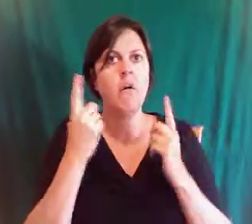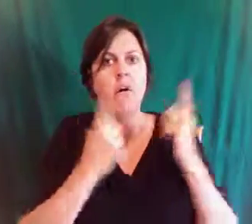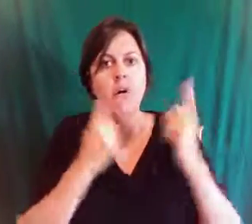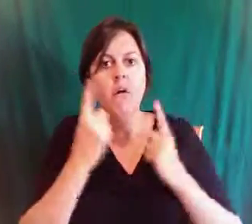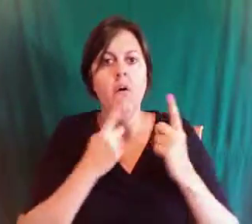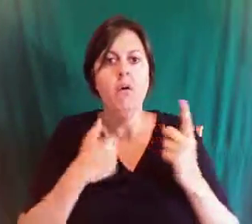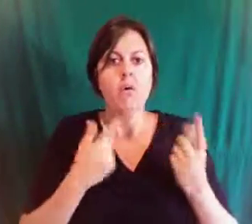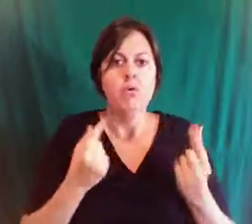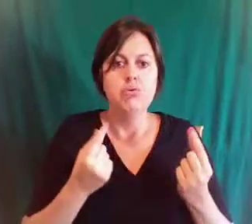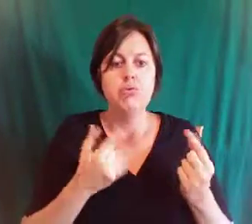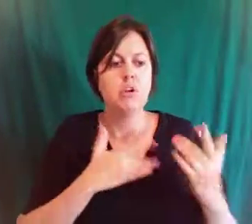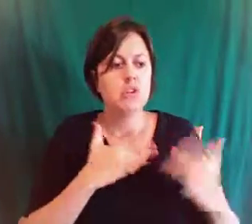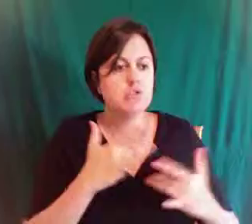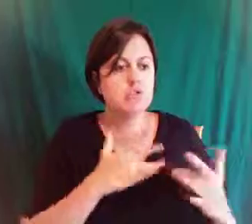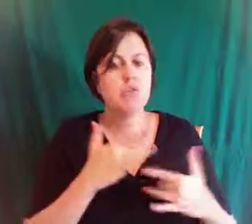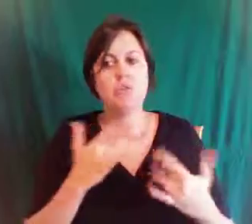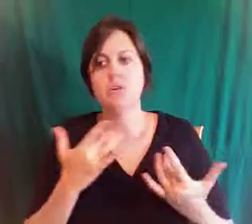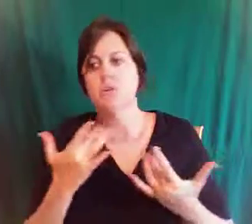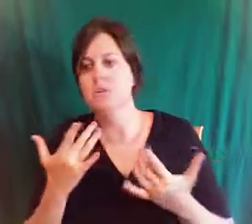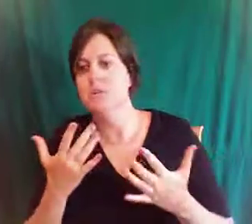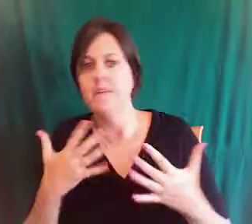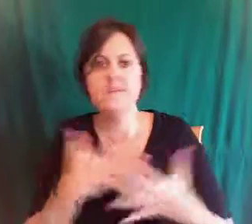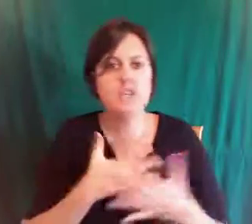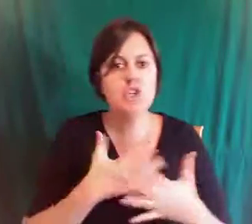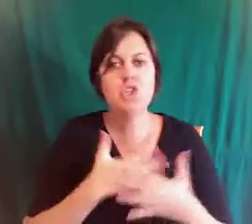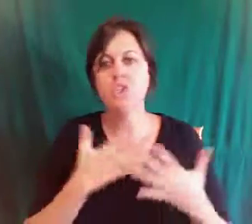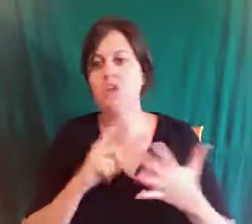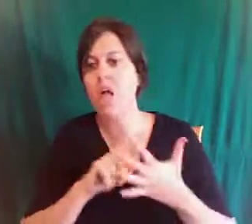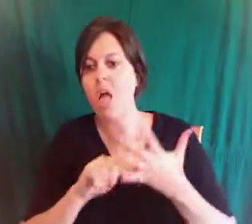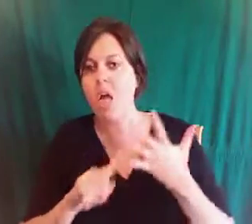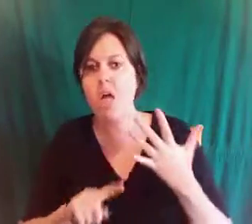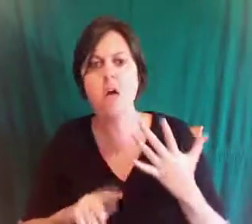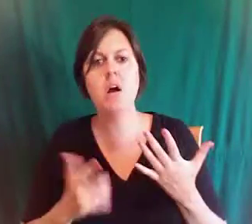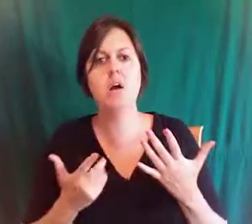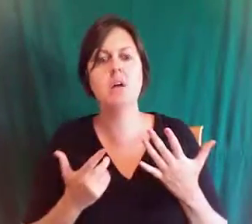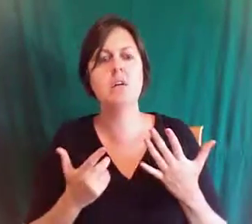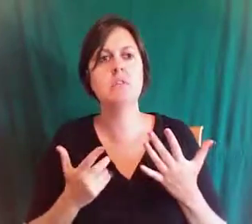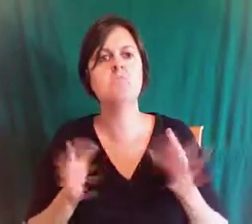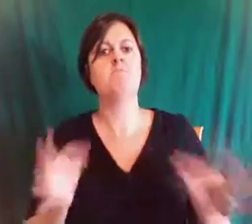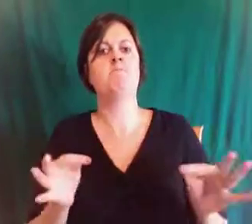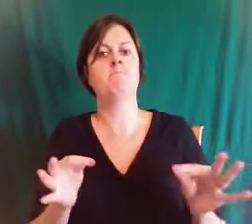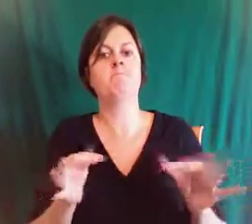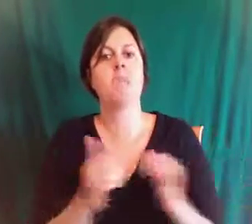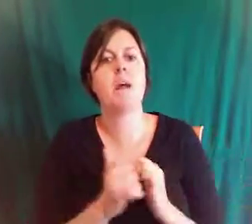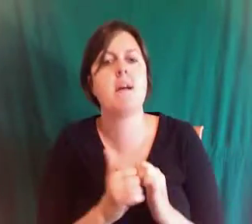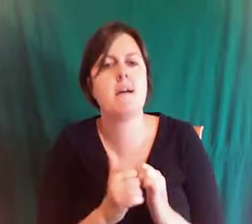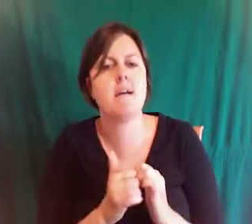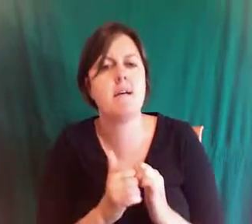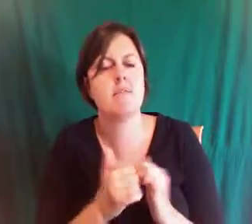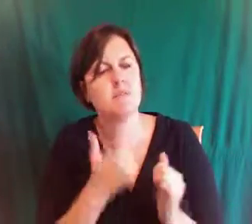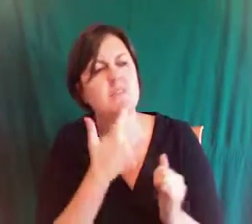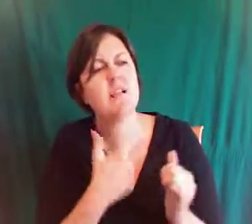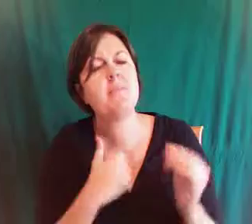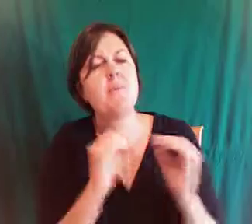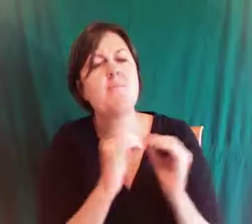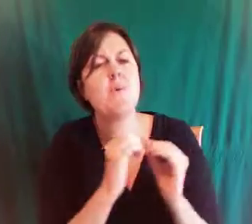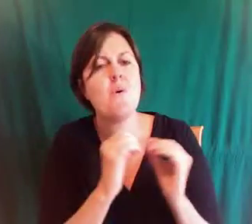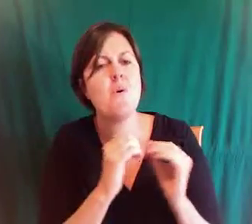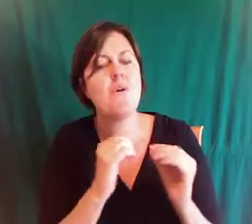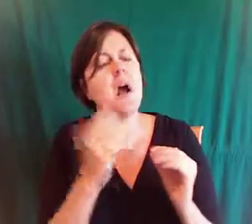the concerns were and what the fears were. So let's talk about that before you say, this is when I did it, and here's how I did